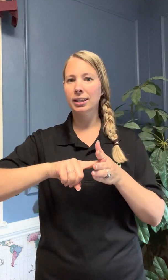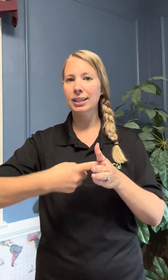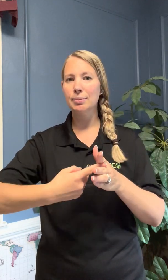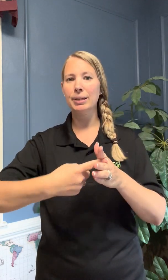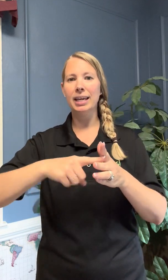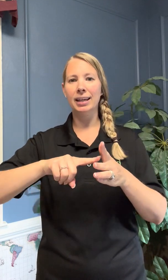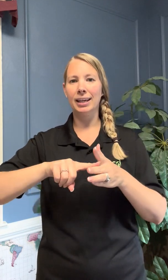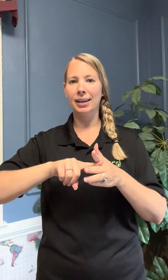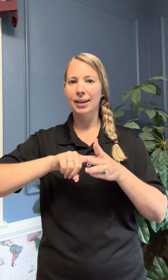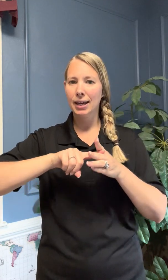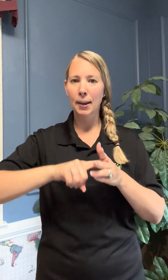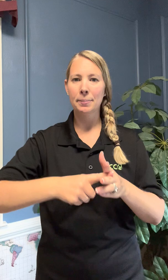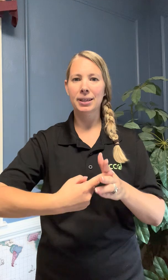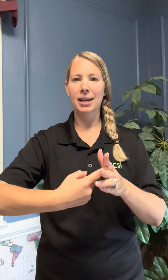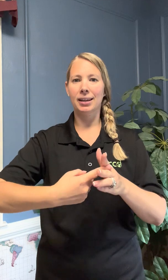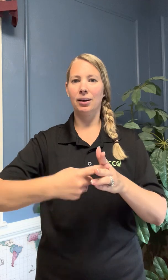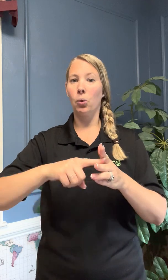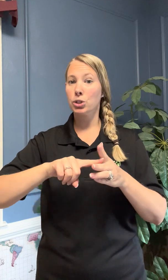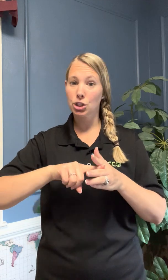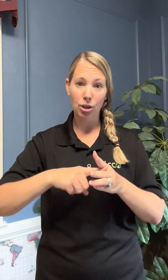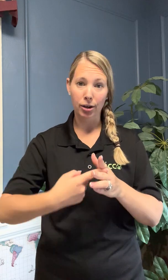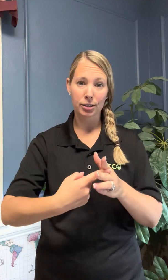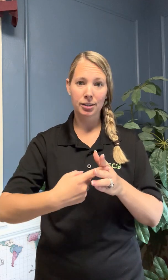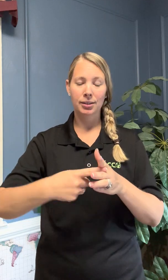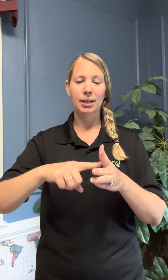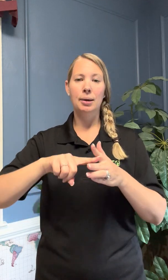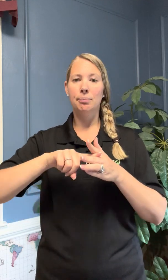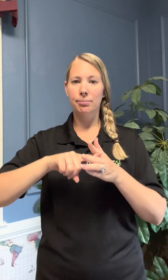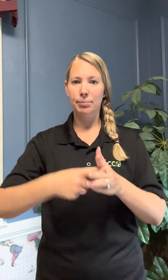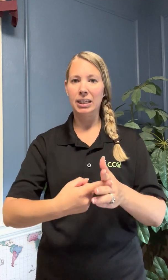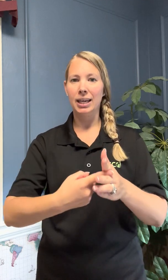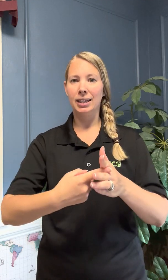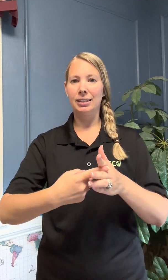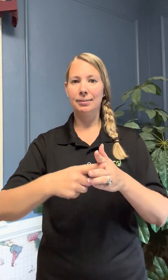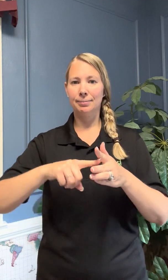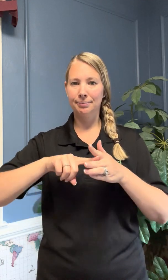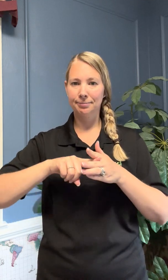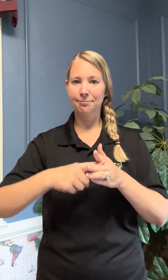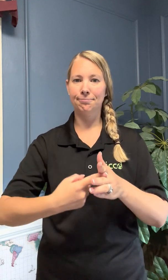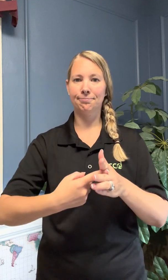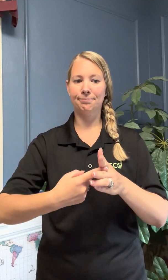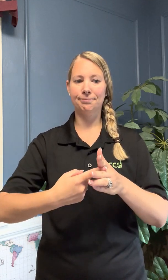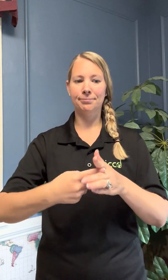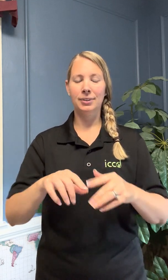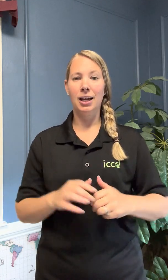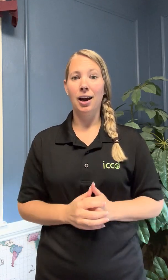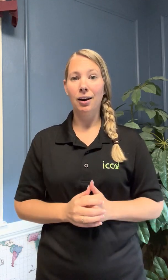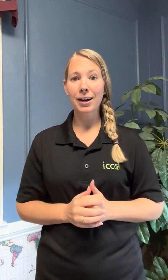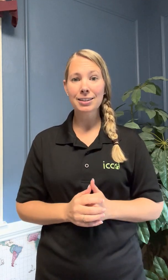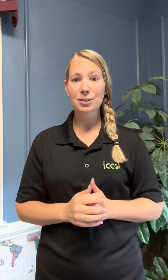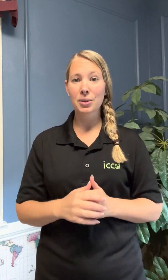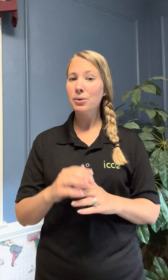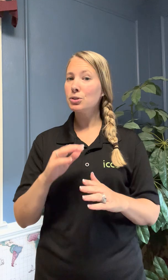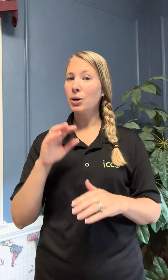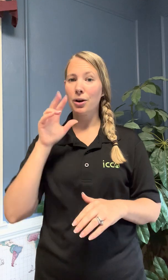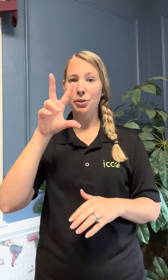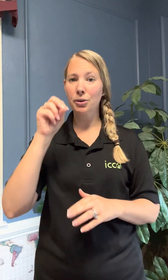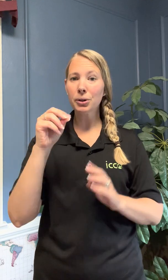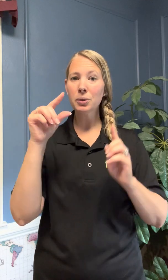key, beginning, beginning, or start, beginning. All right, so those were our 30